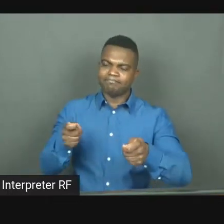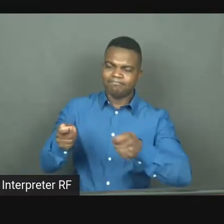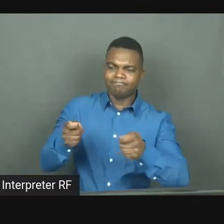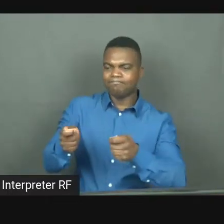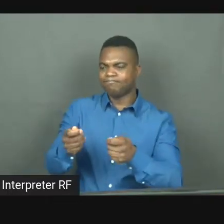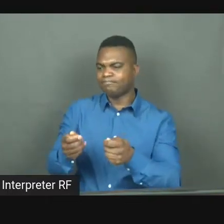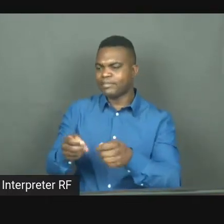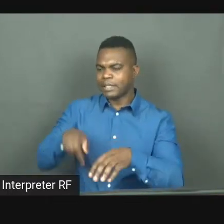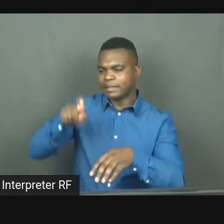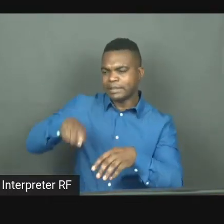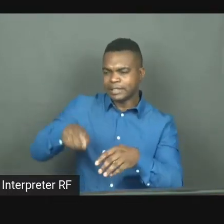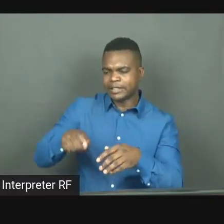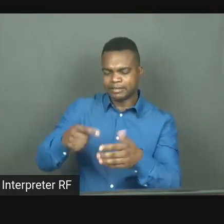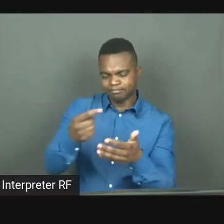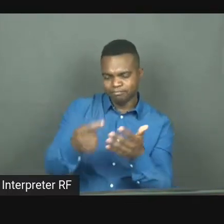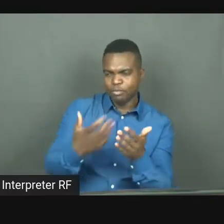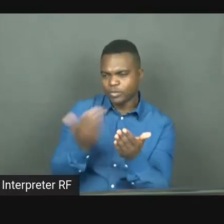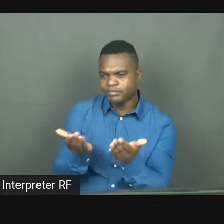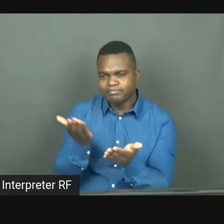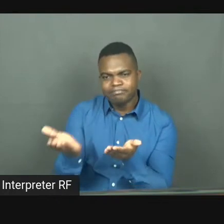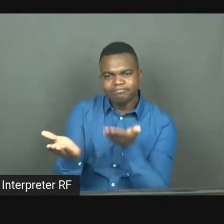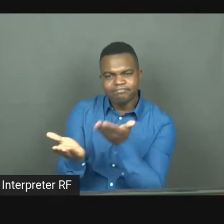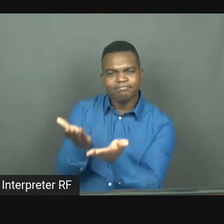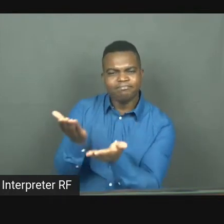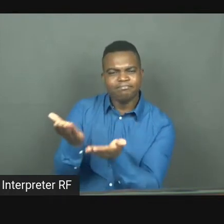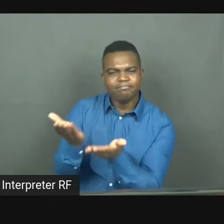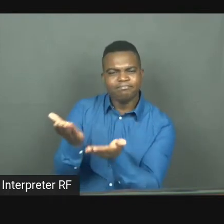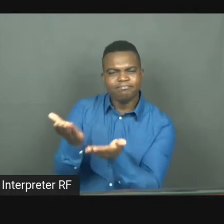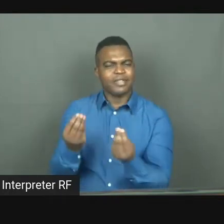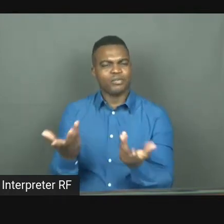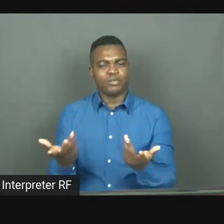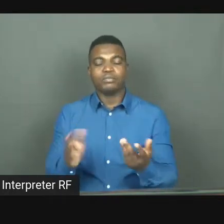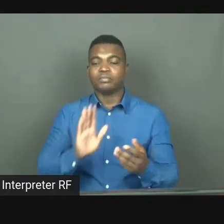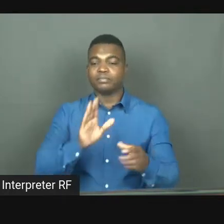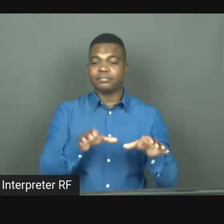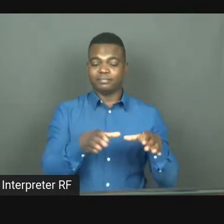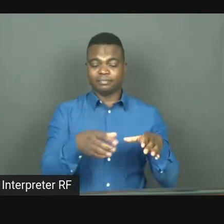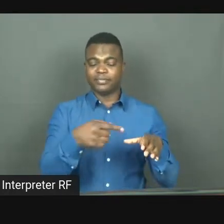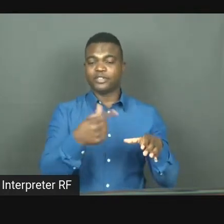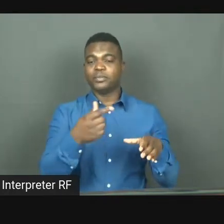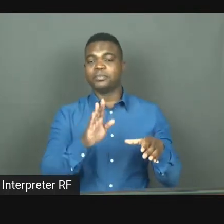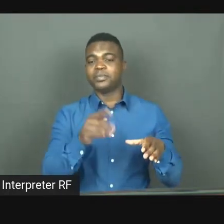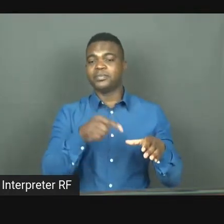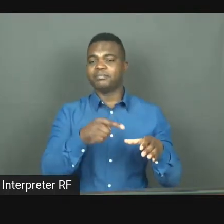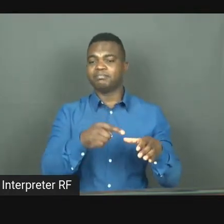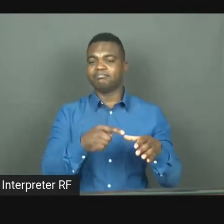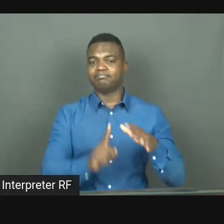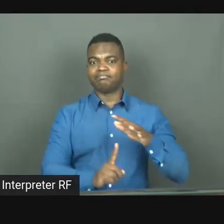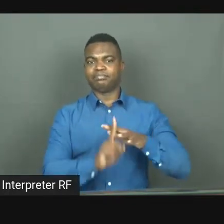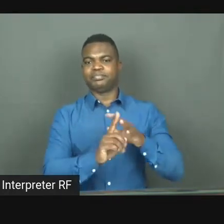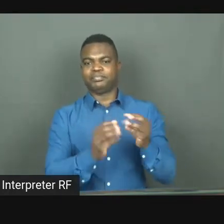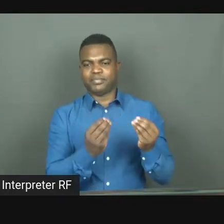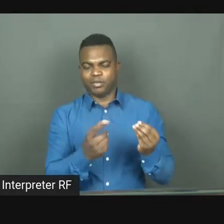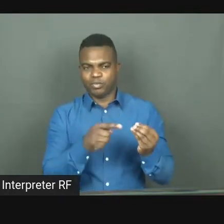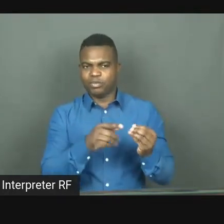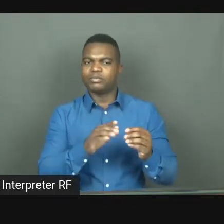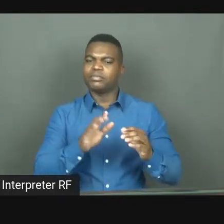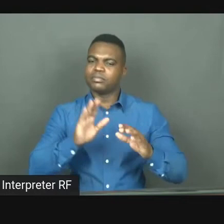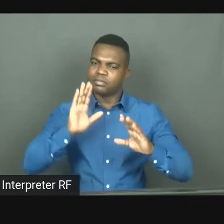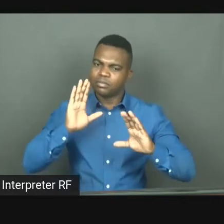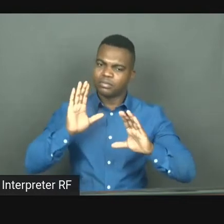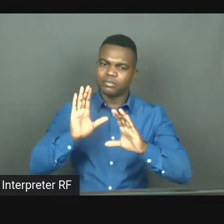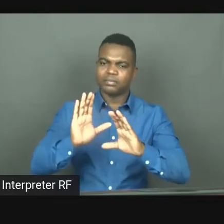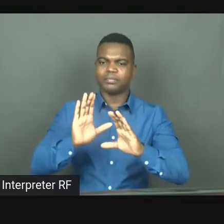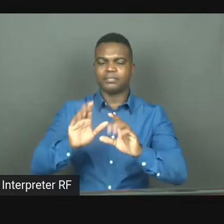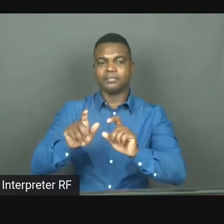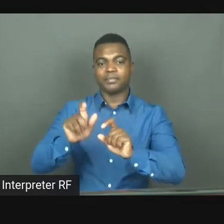for humanitarians and developmental people on all levels. It was a time like